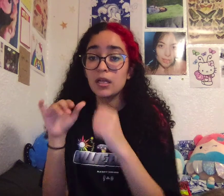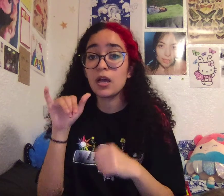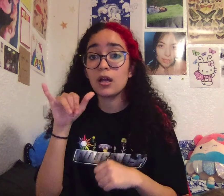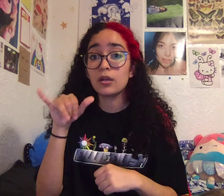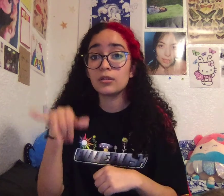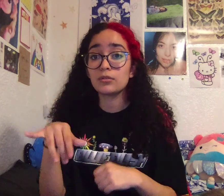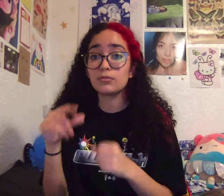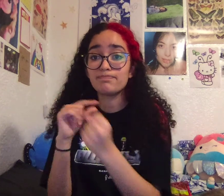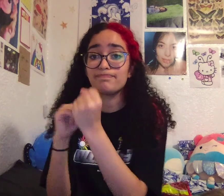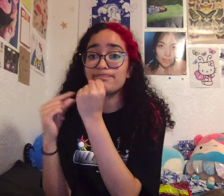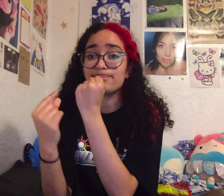Wow.